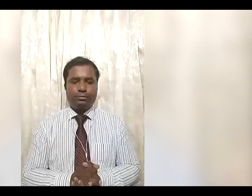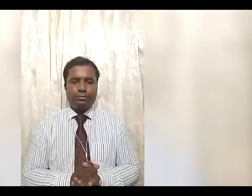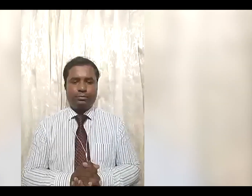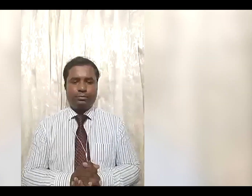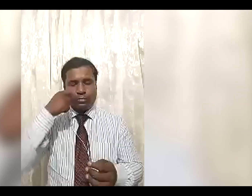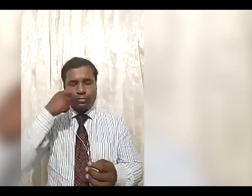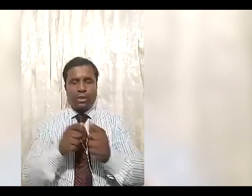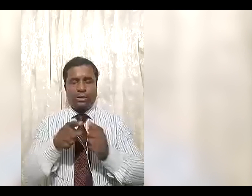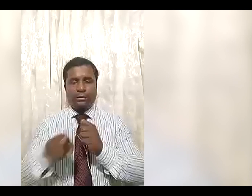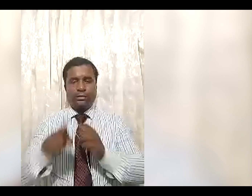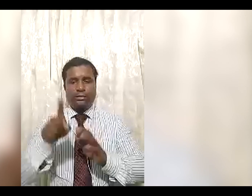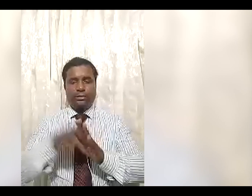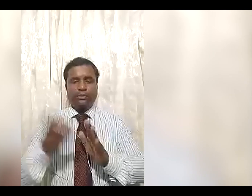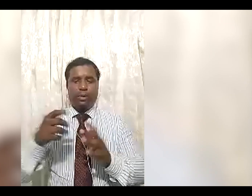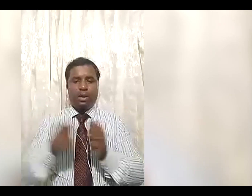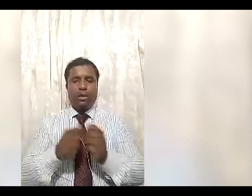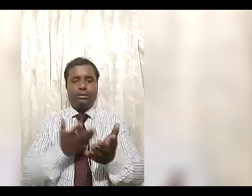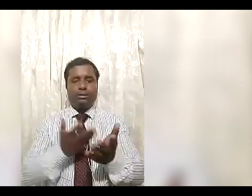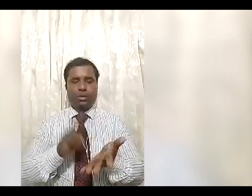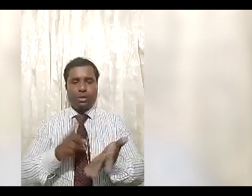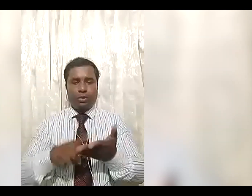percentage of the population.